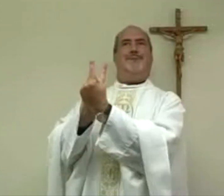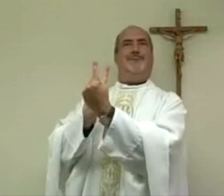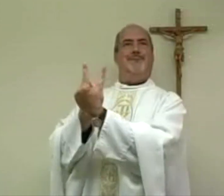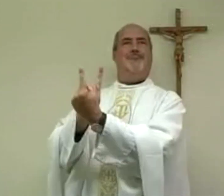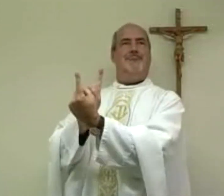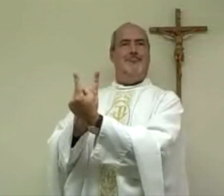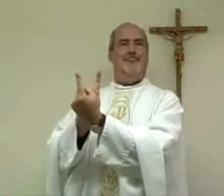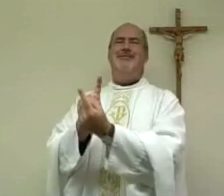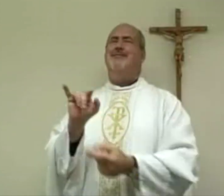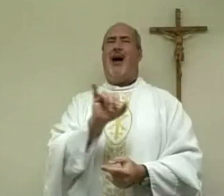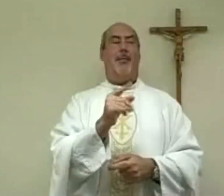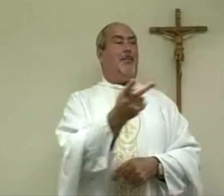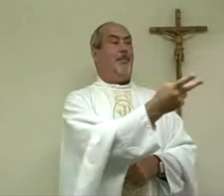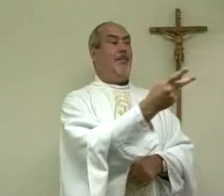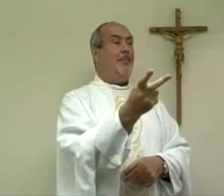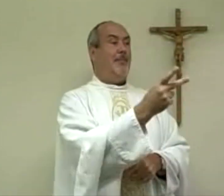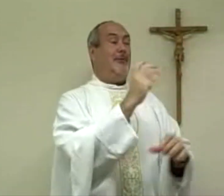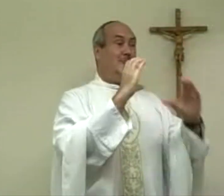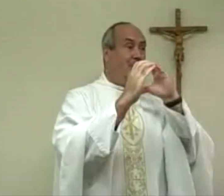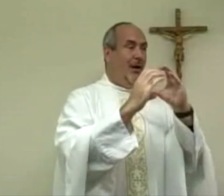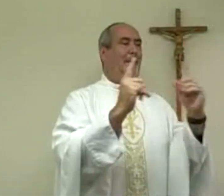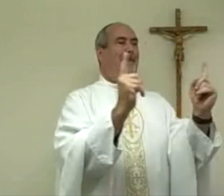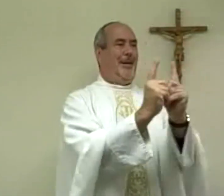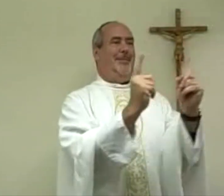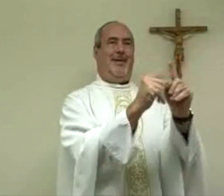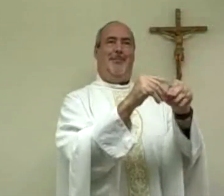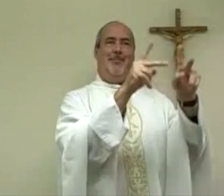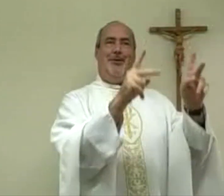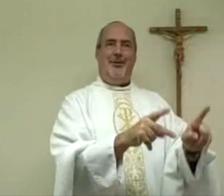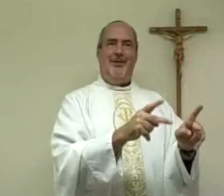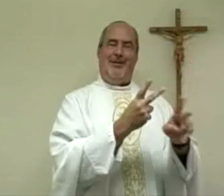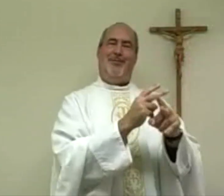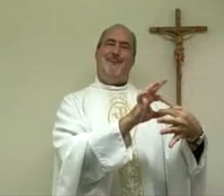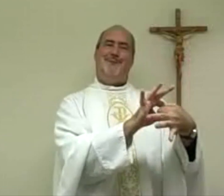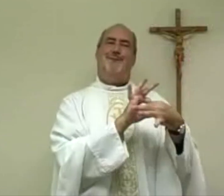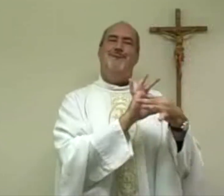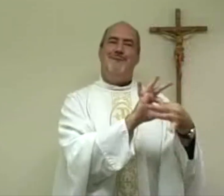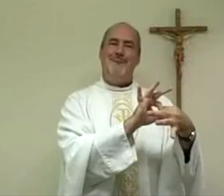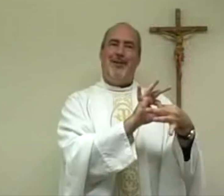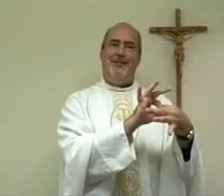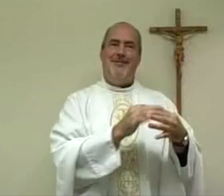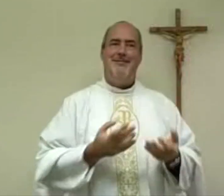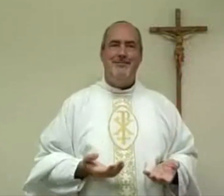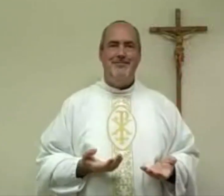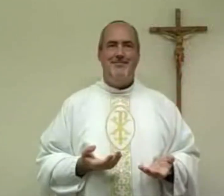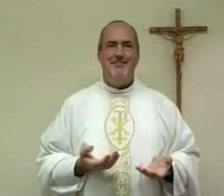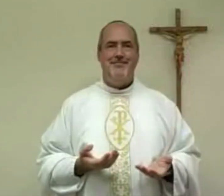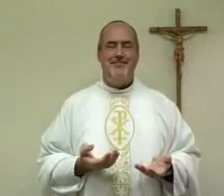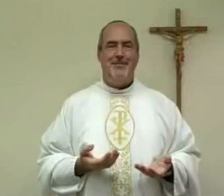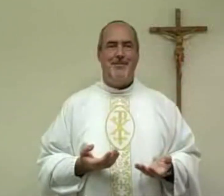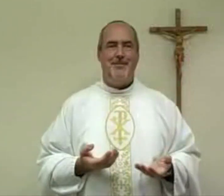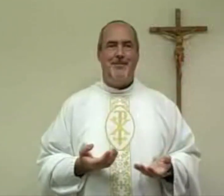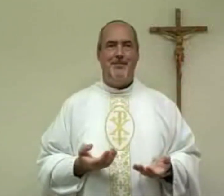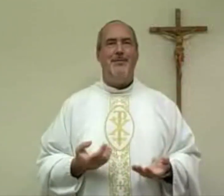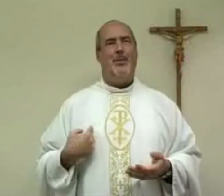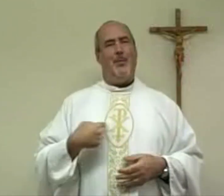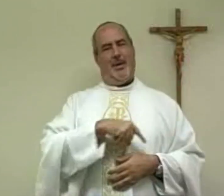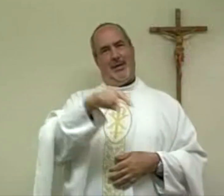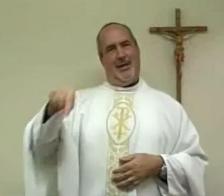we are meeting Jesus. And we need to meet Him on a regular basis, just like friends who know each other really well meet each other